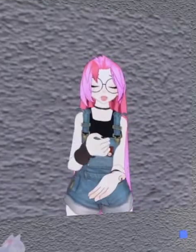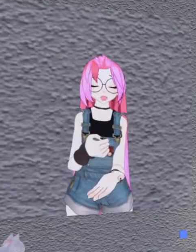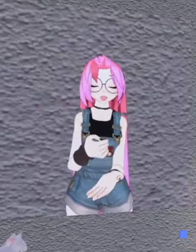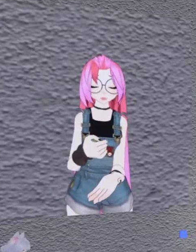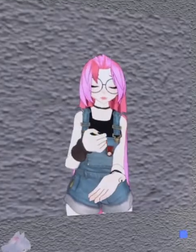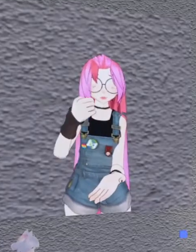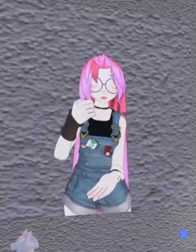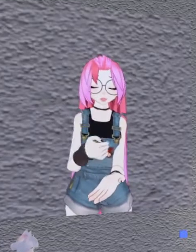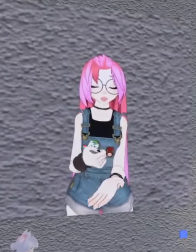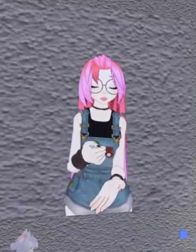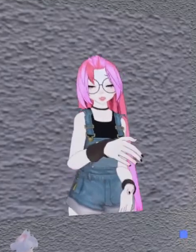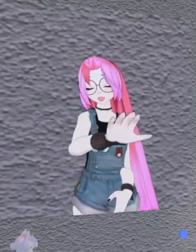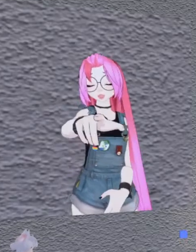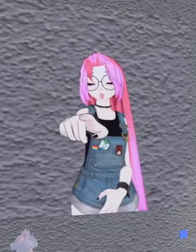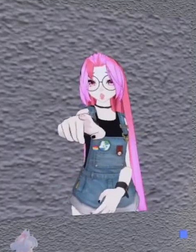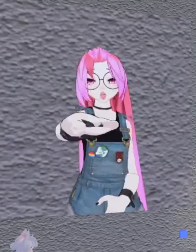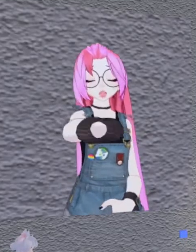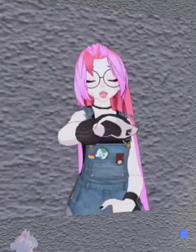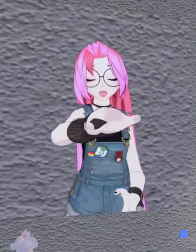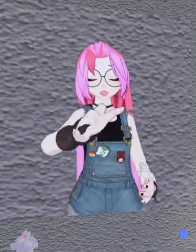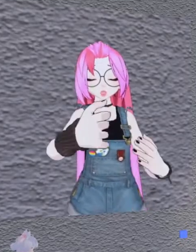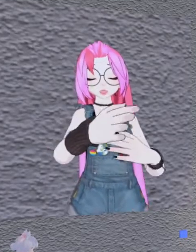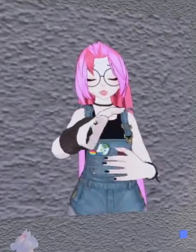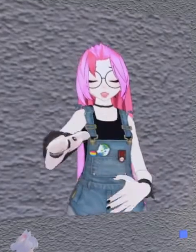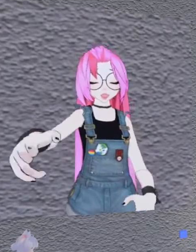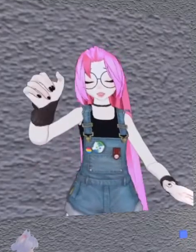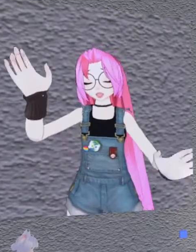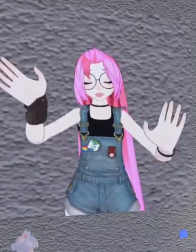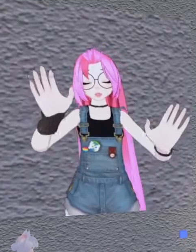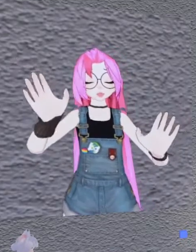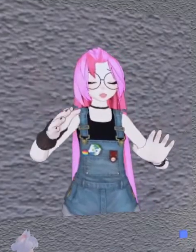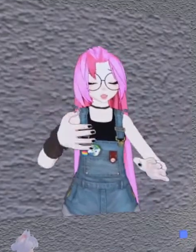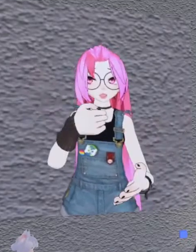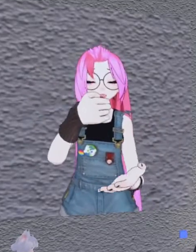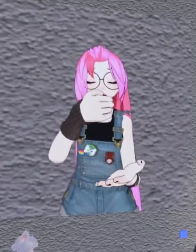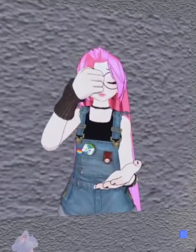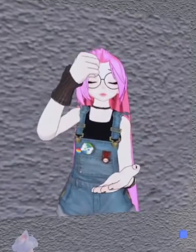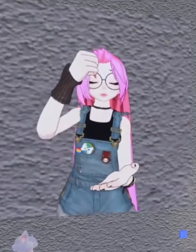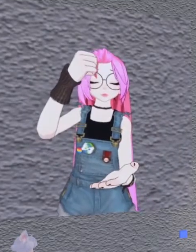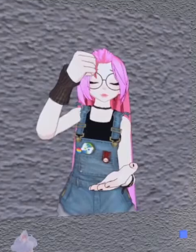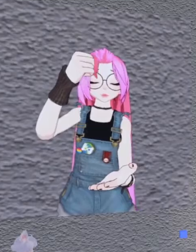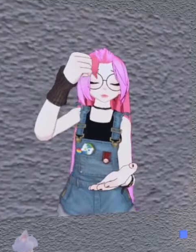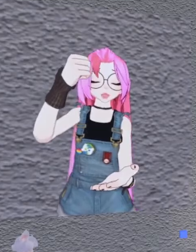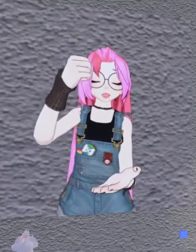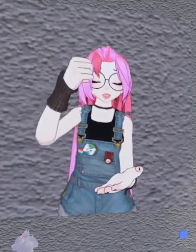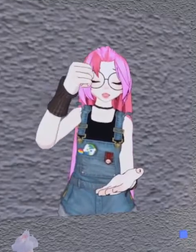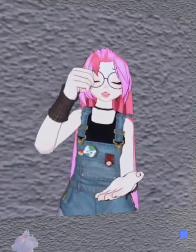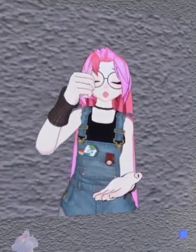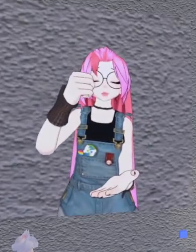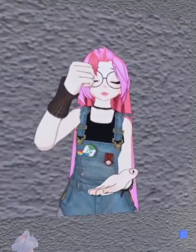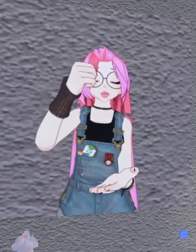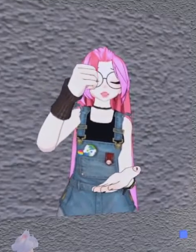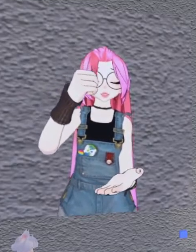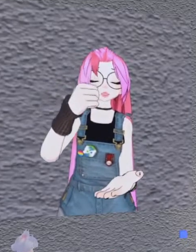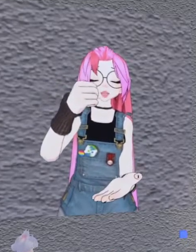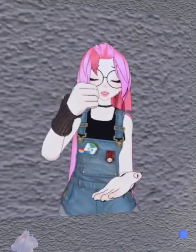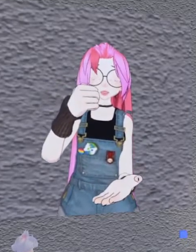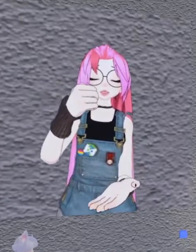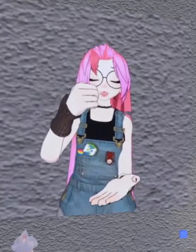Rock paper. Hey, you gotta hold on. Start over. Hex was like, okay, ready. Okay. I'm gonna say rock paper scissors shoot.